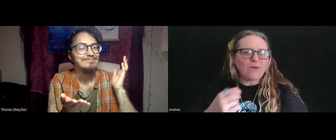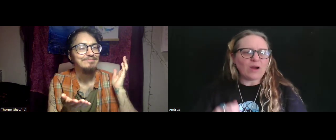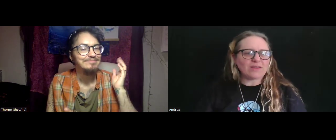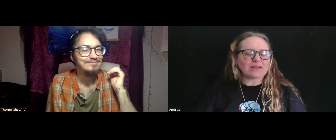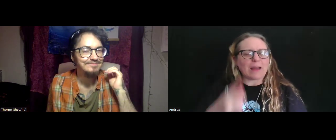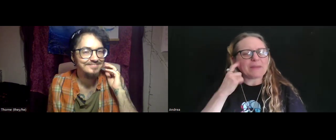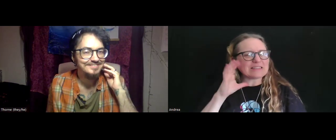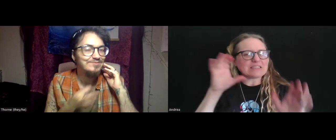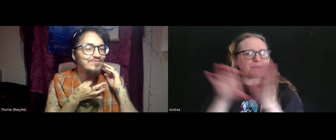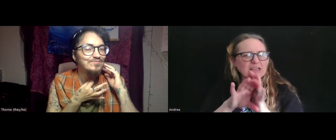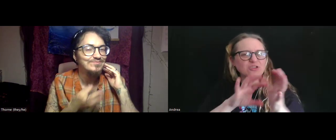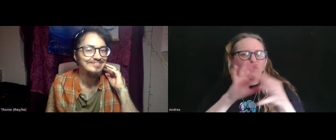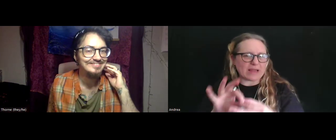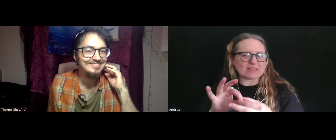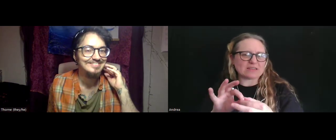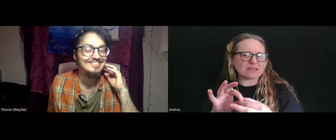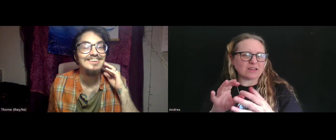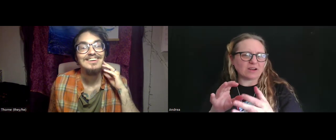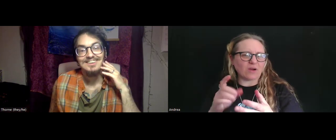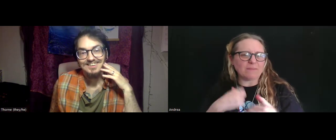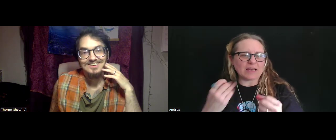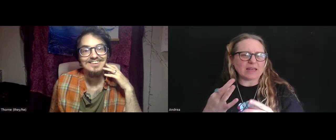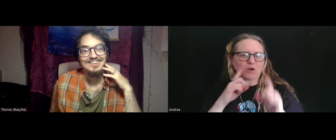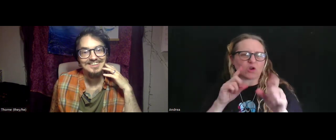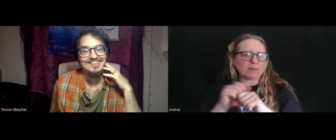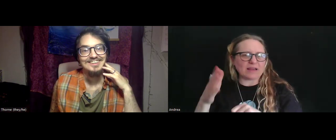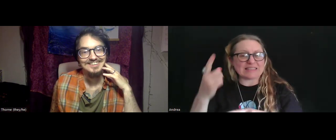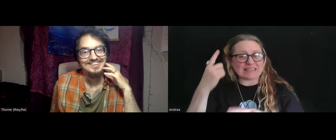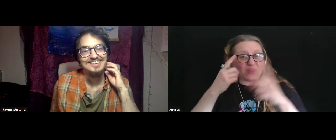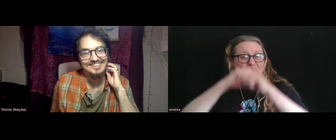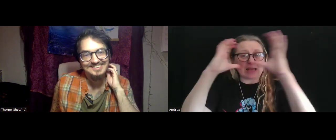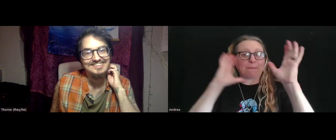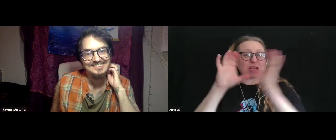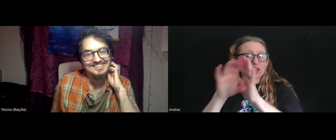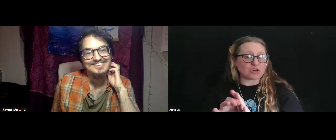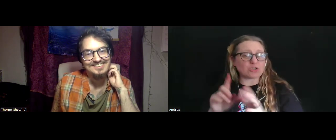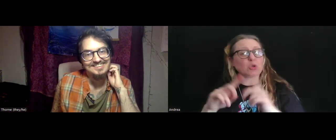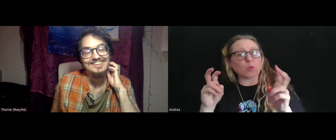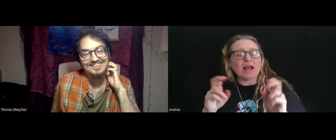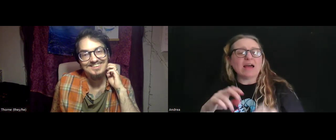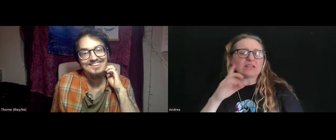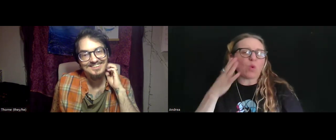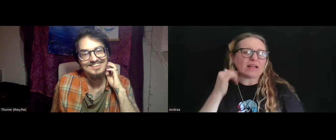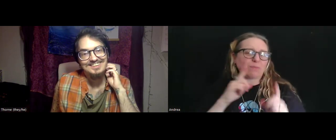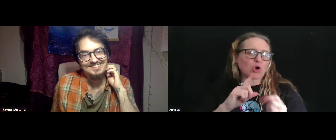Why do you think that? Because it's picture based, and many Mercury and Pisces think in pictures too. That's why it's Mercury